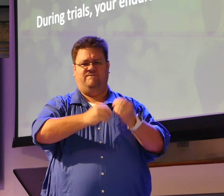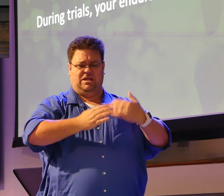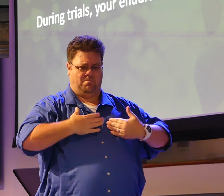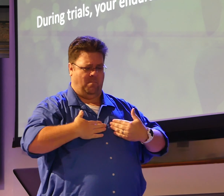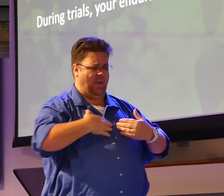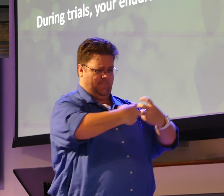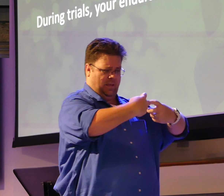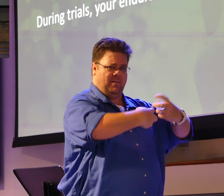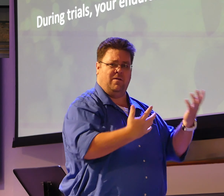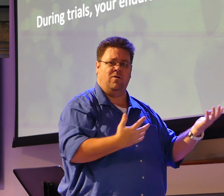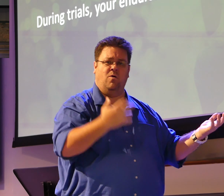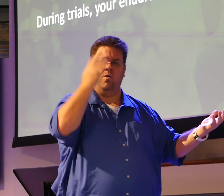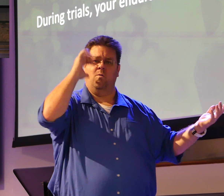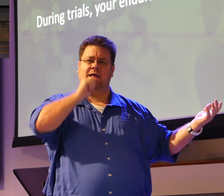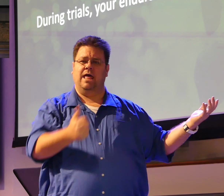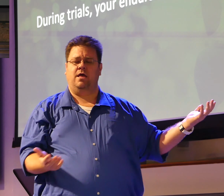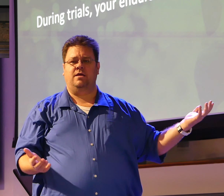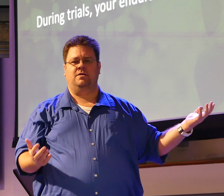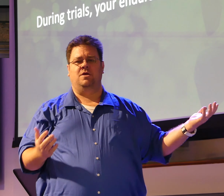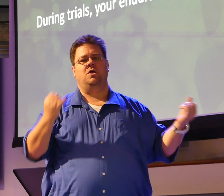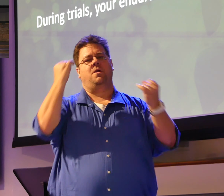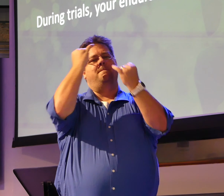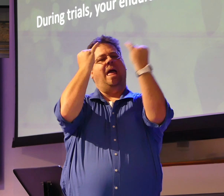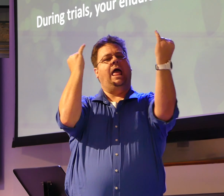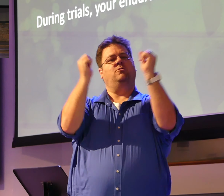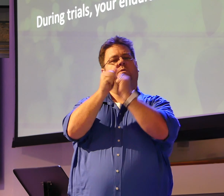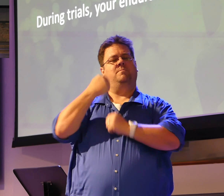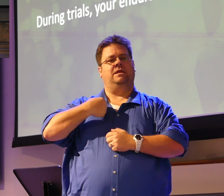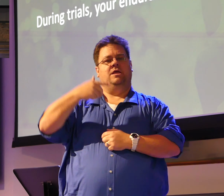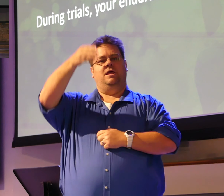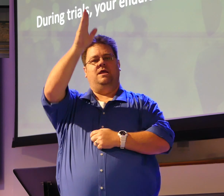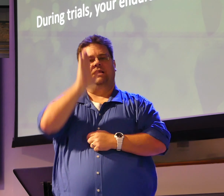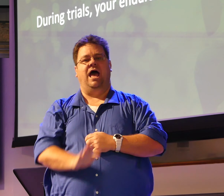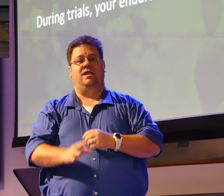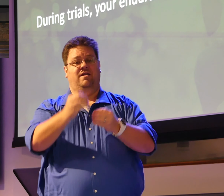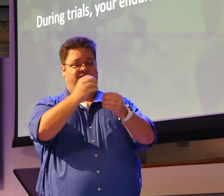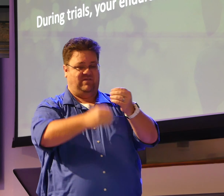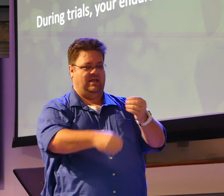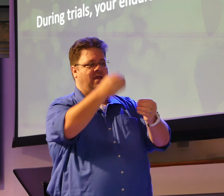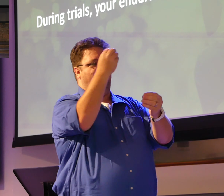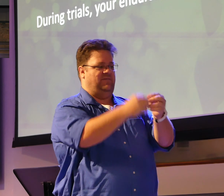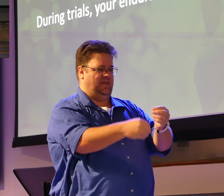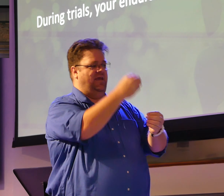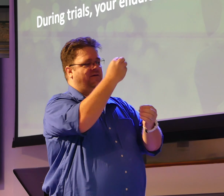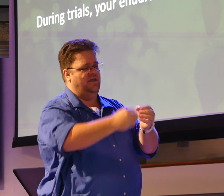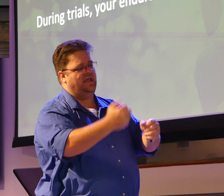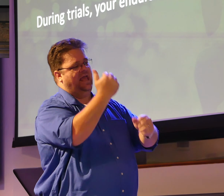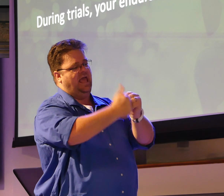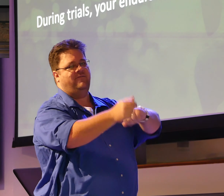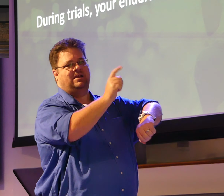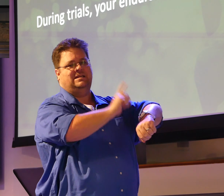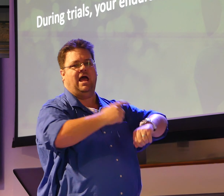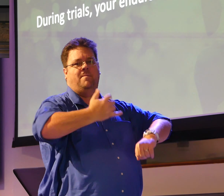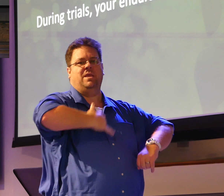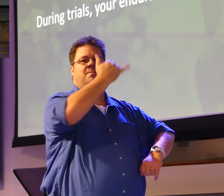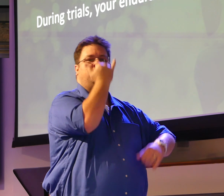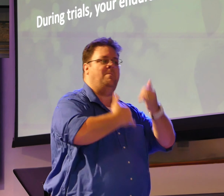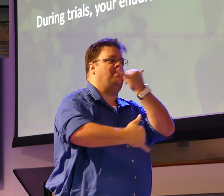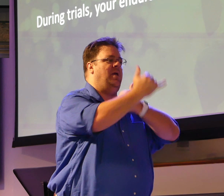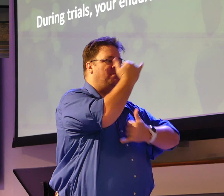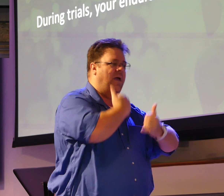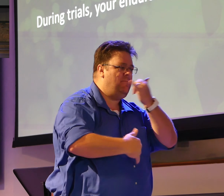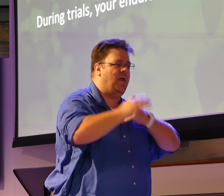swoop in and deliver us and eliminate the problem well can you imagine just imagine with me if god bailed us out every time we